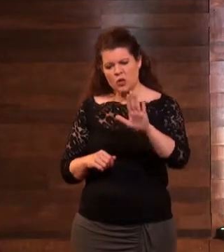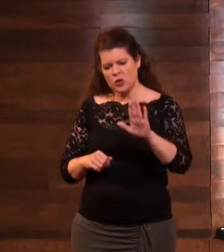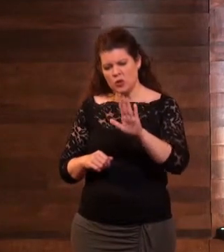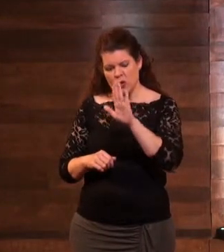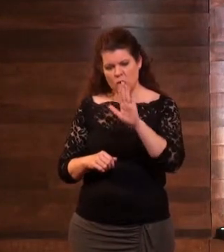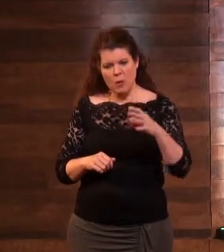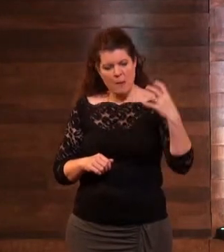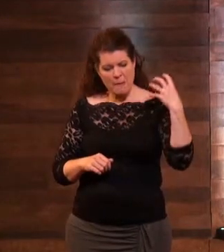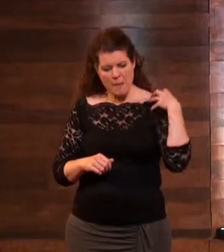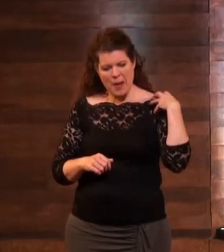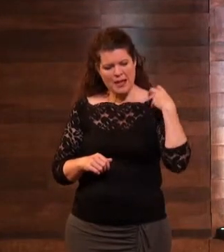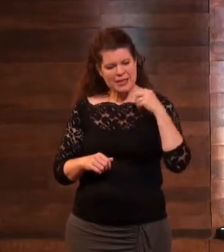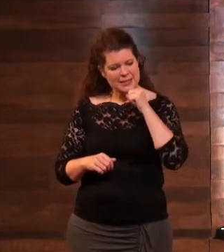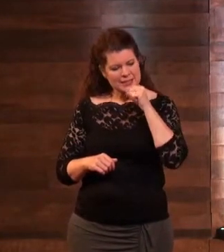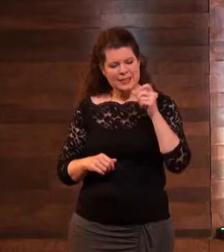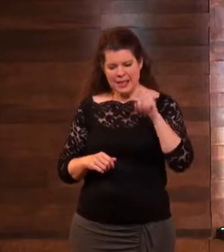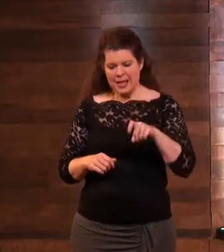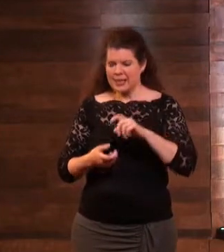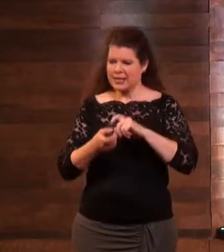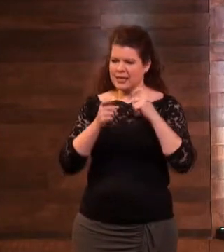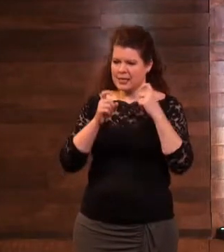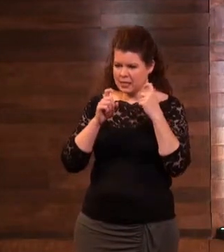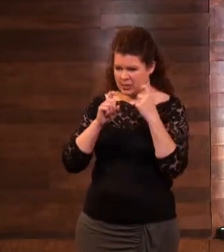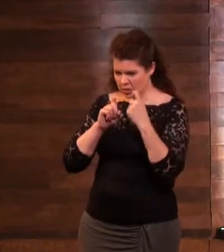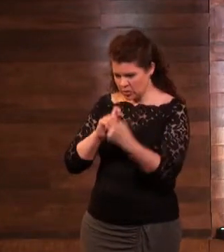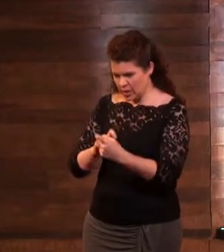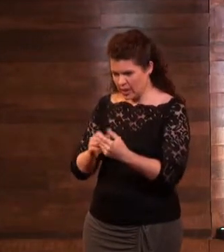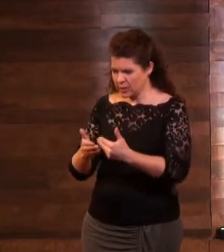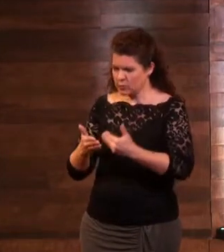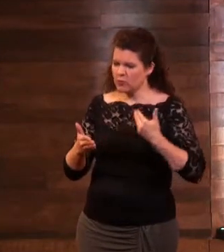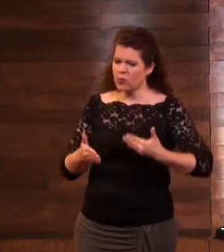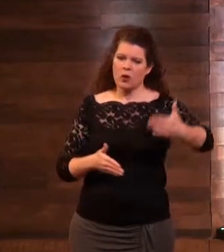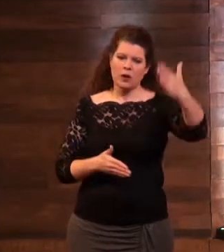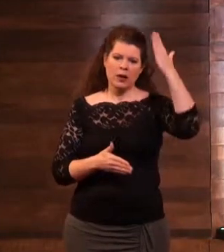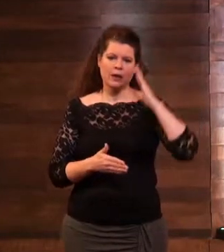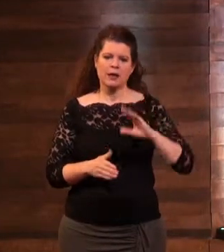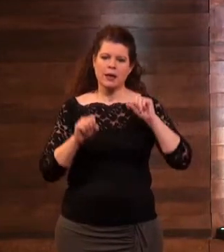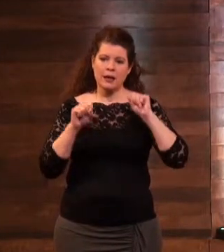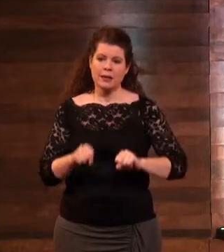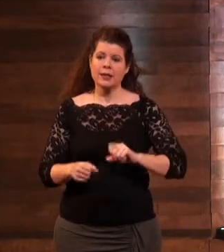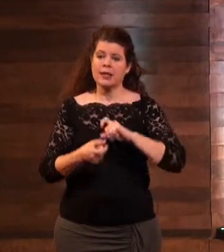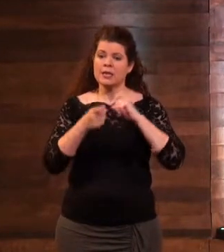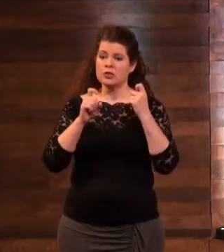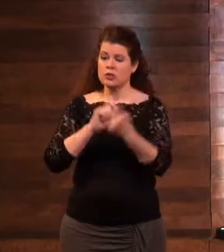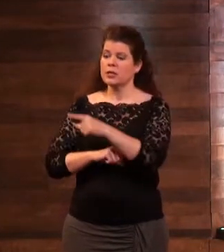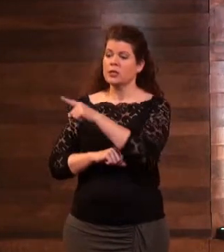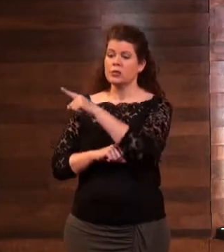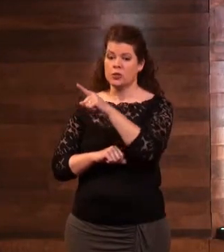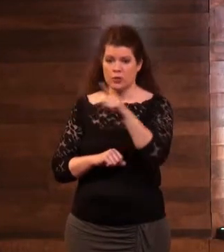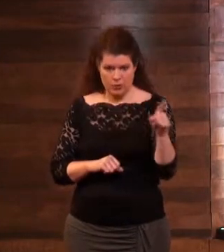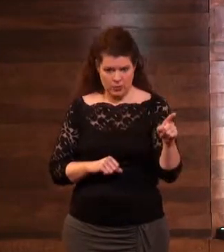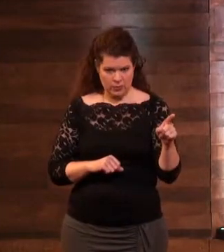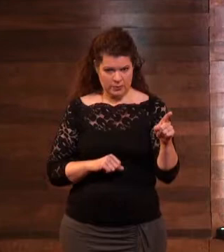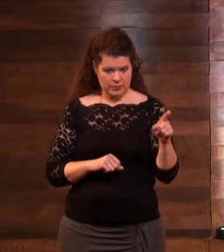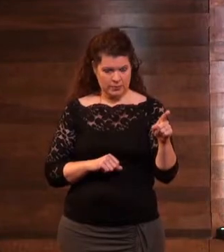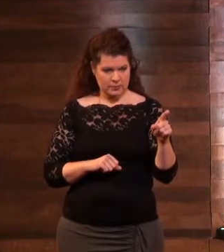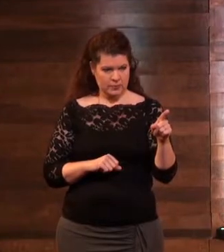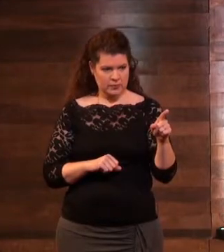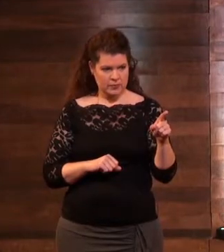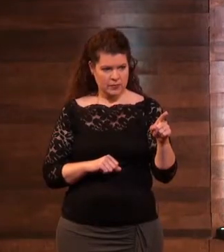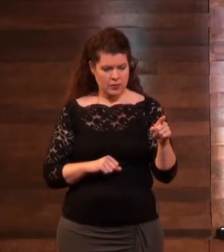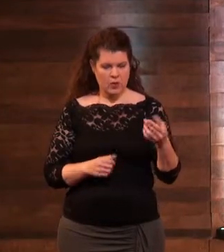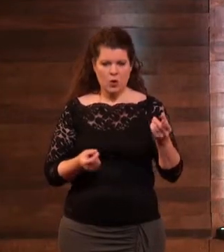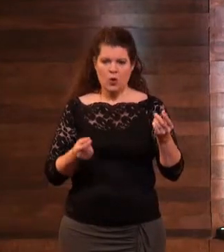boss or your job, for God to revolutionize you right in the middle of the circumstances. When Paul wrote